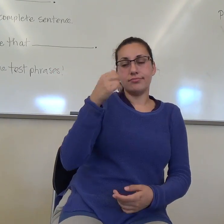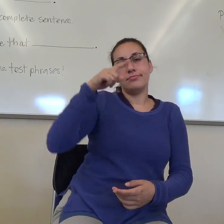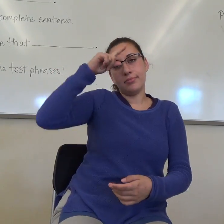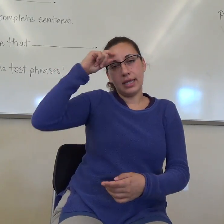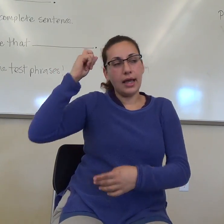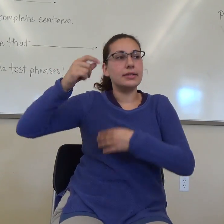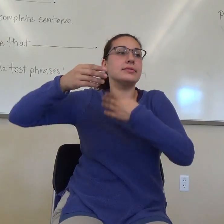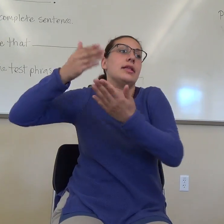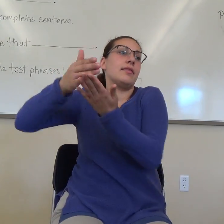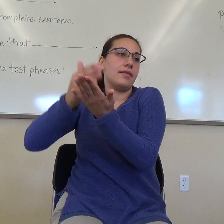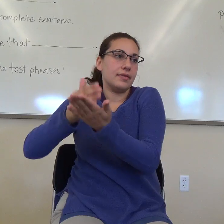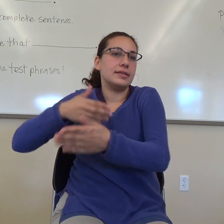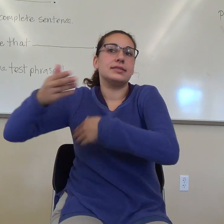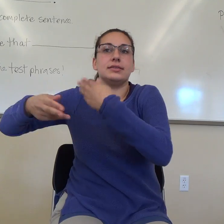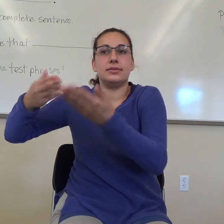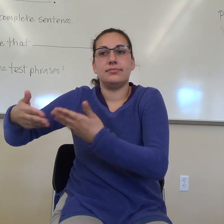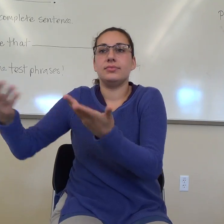But this